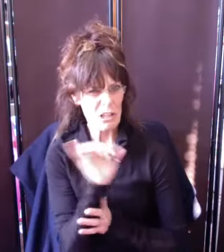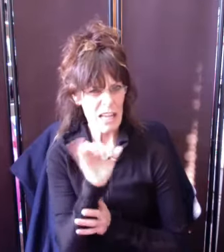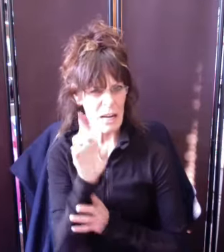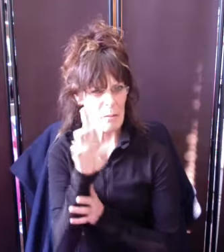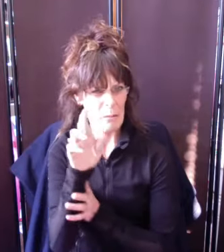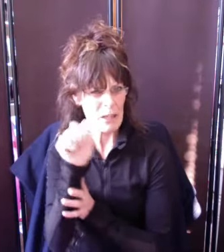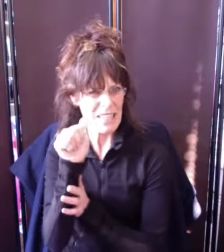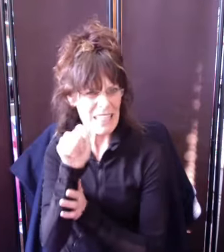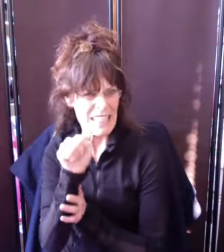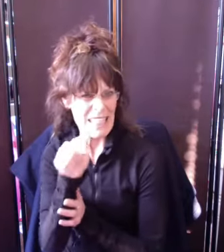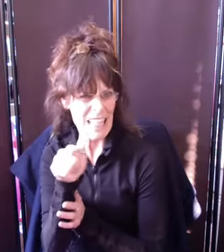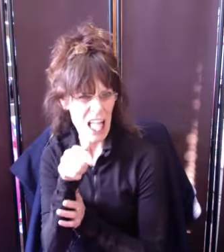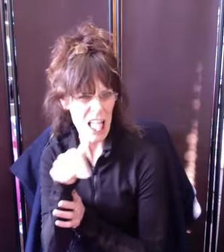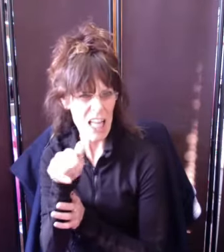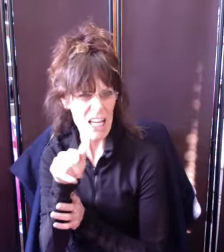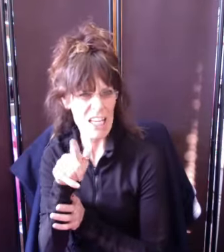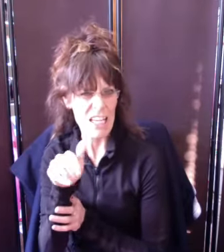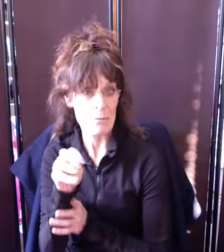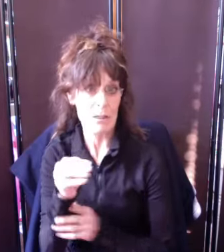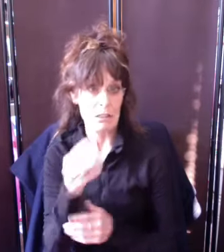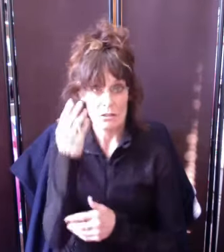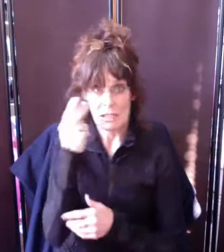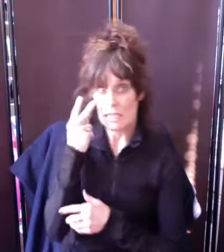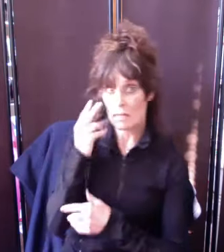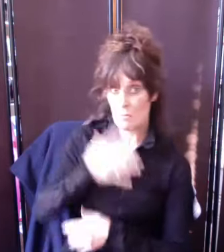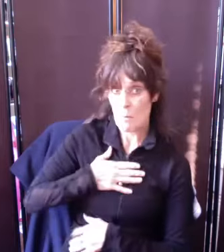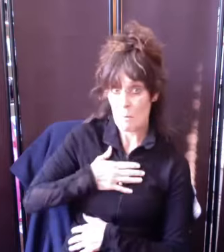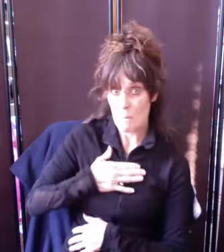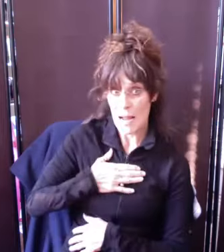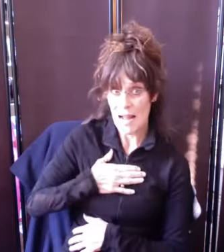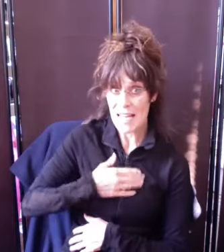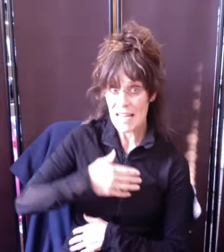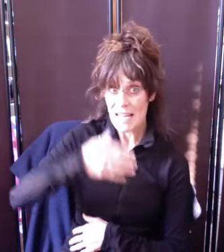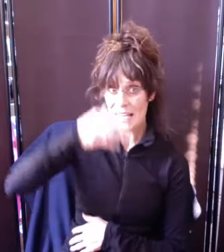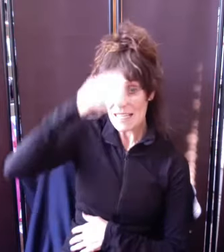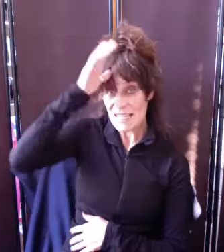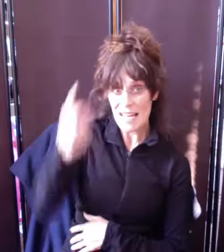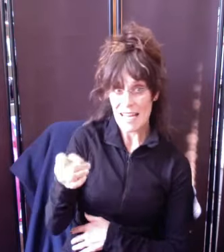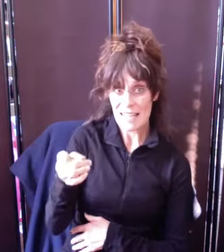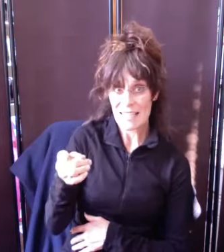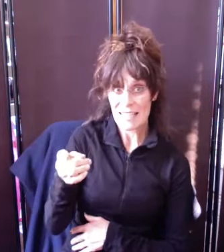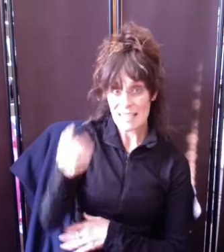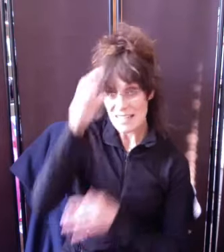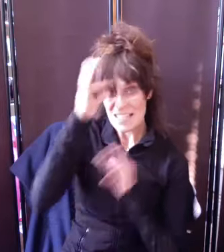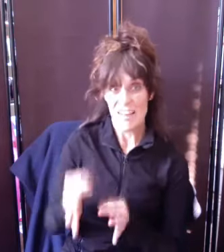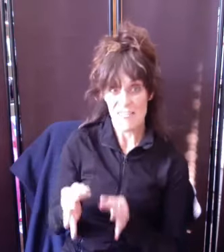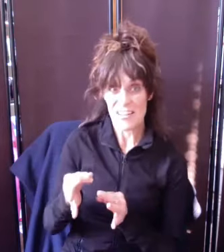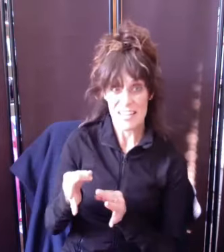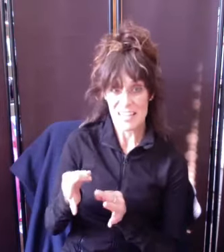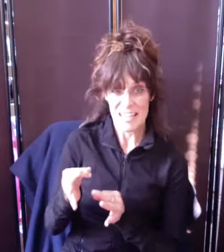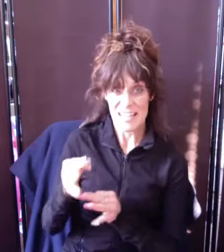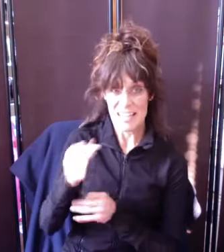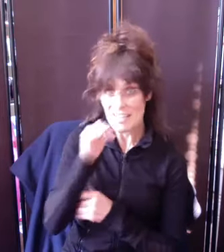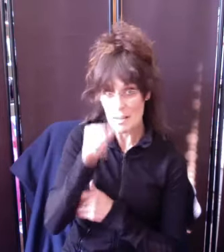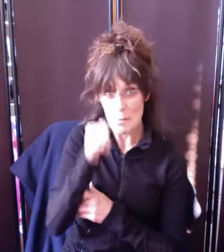but there's my dad, who is definitely the typical Brazilian. That's all I can tell you. And so